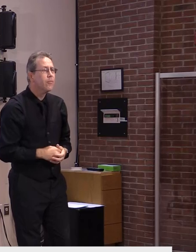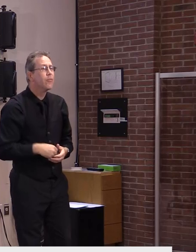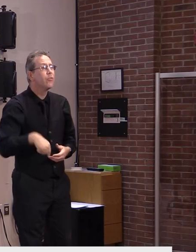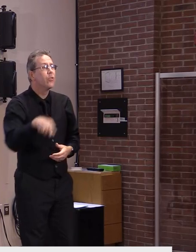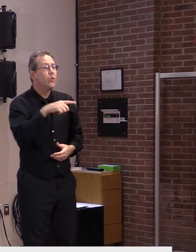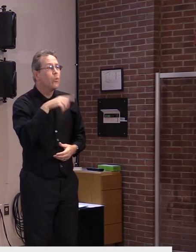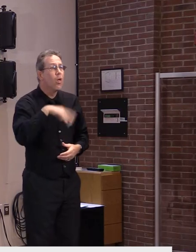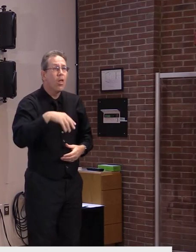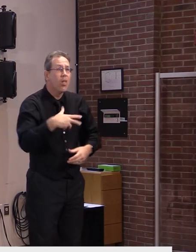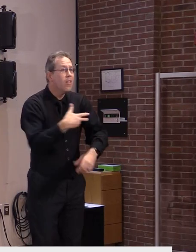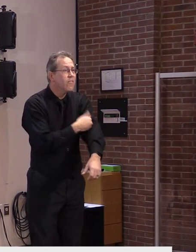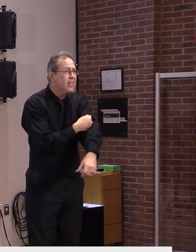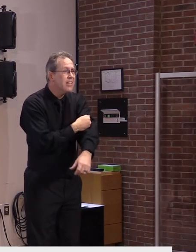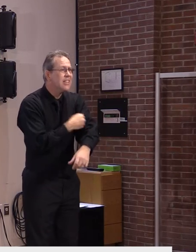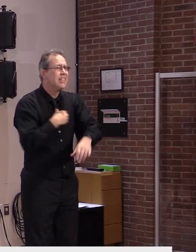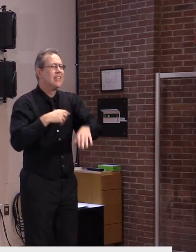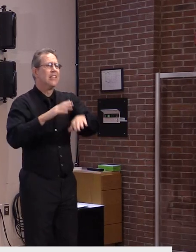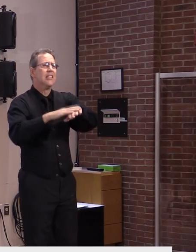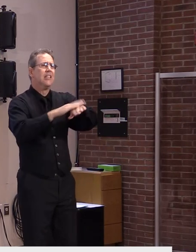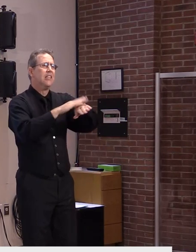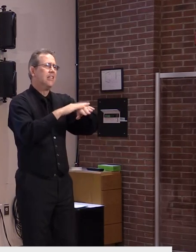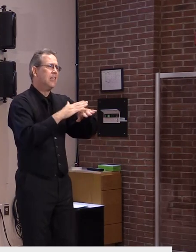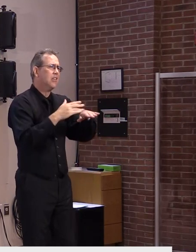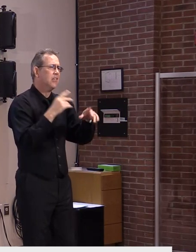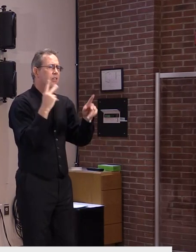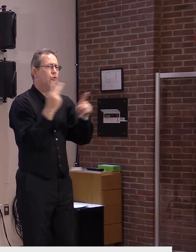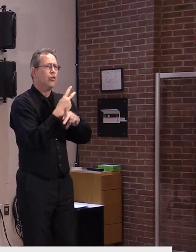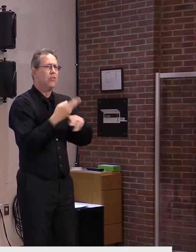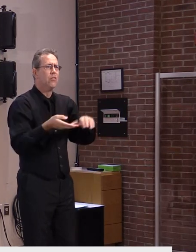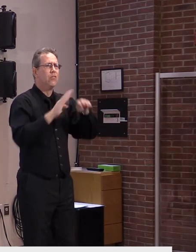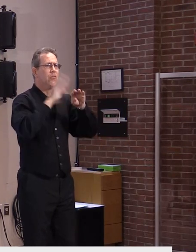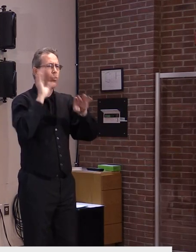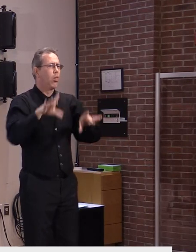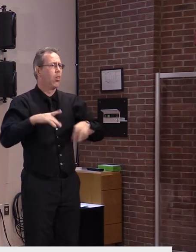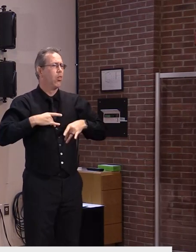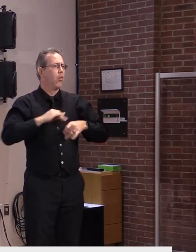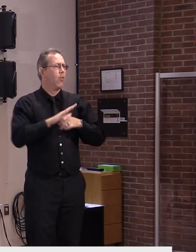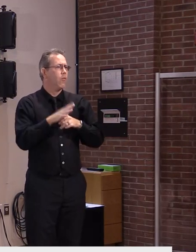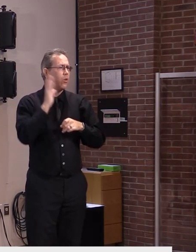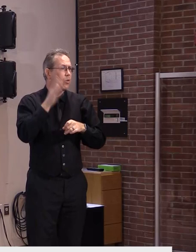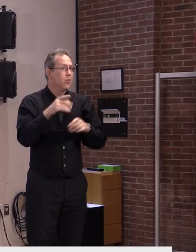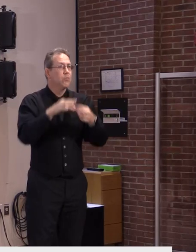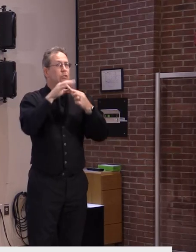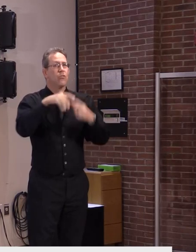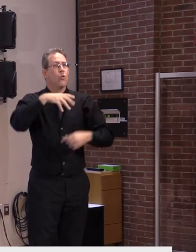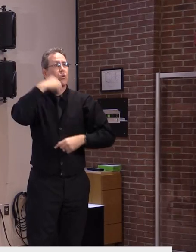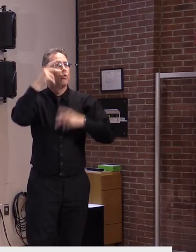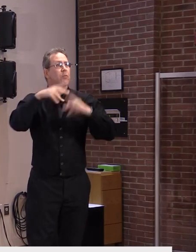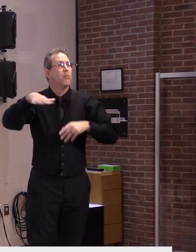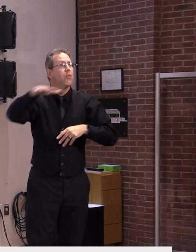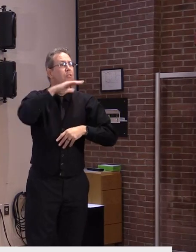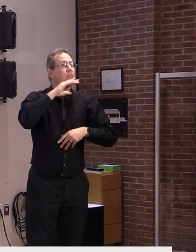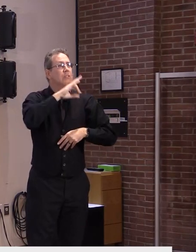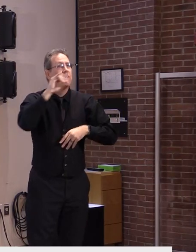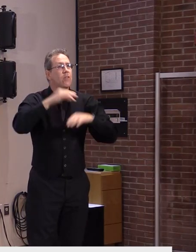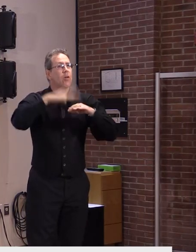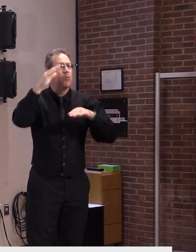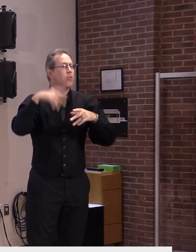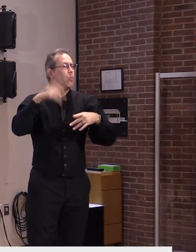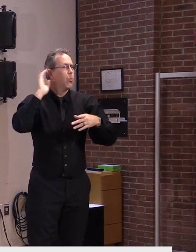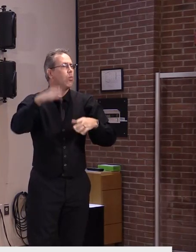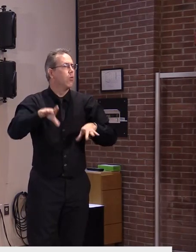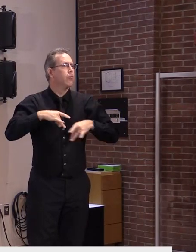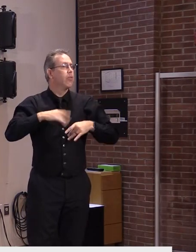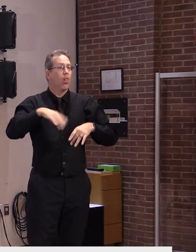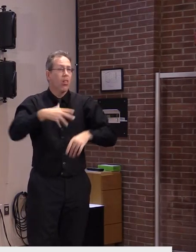not fully vaccinated in those elderly Vermonter populations. So really critical to get vaccinated, but critical to get your booster